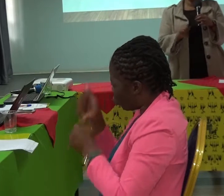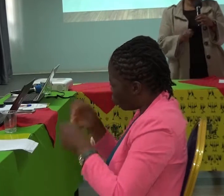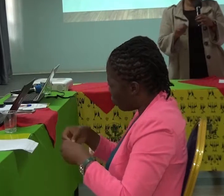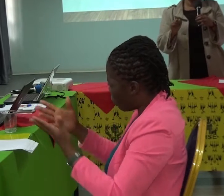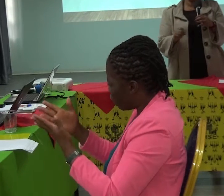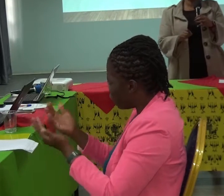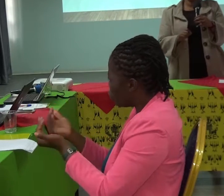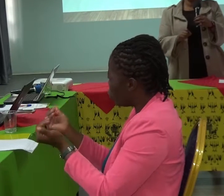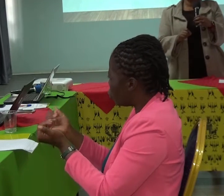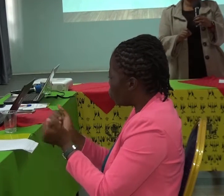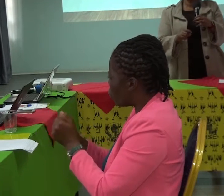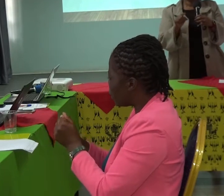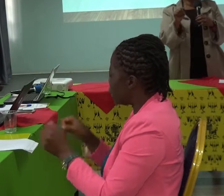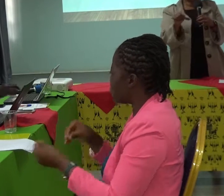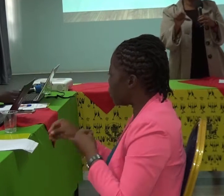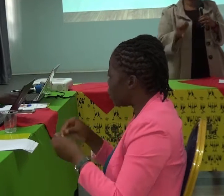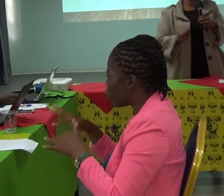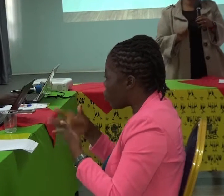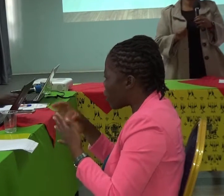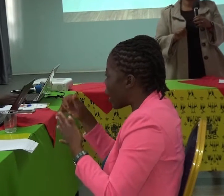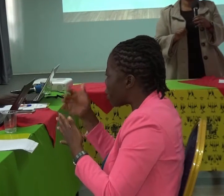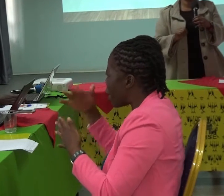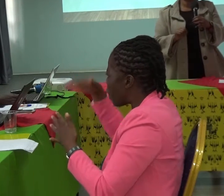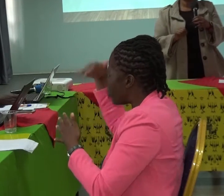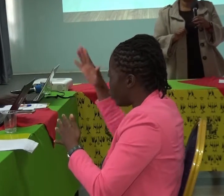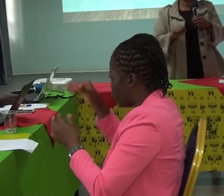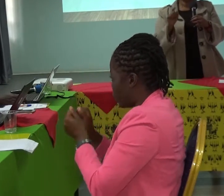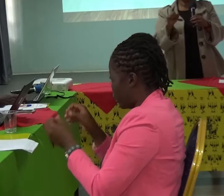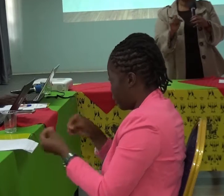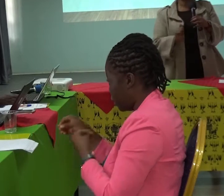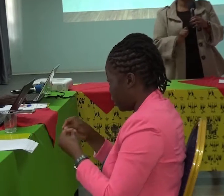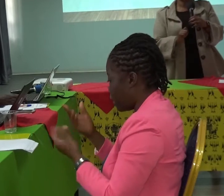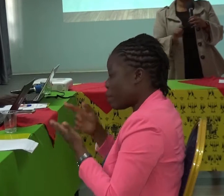for learners and trainees with disability? Maybe that is why we are not being inclusive.